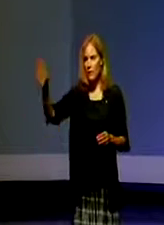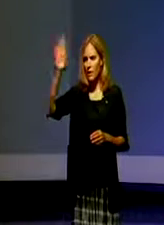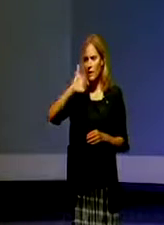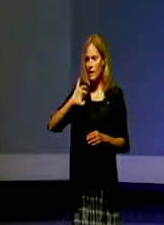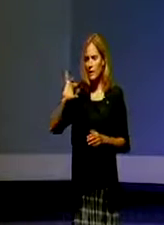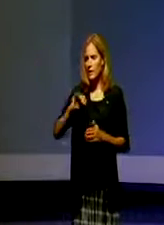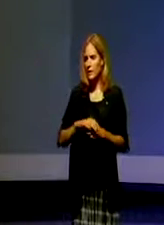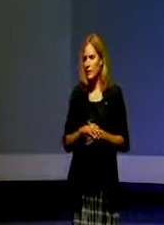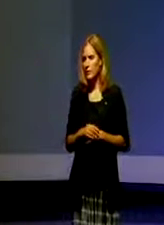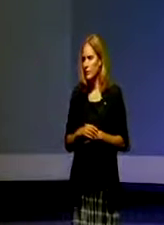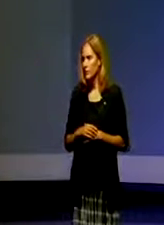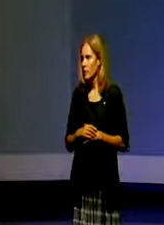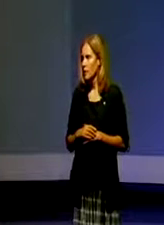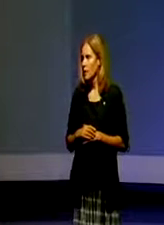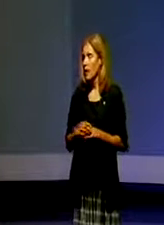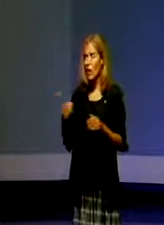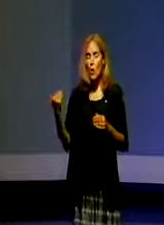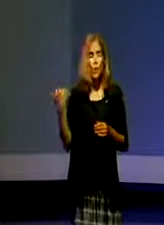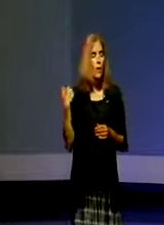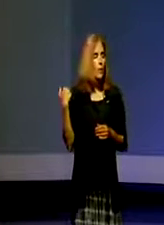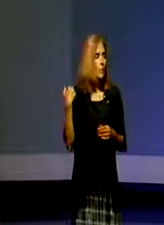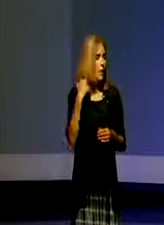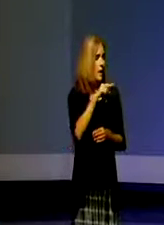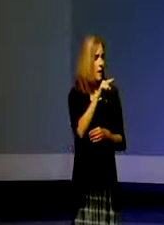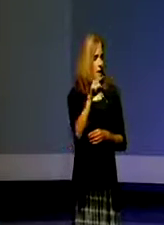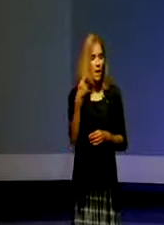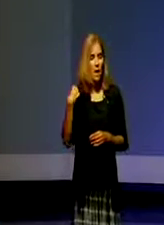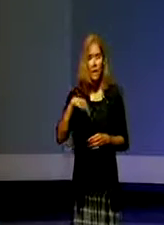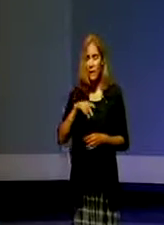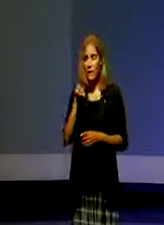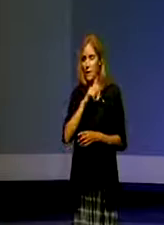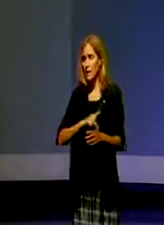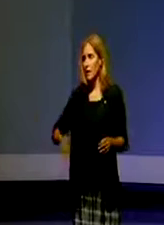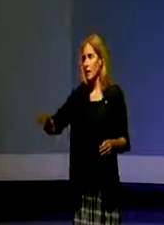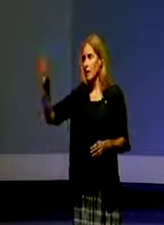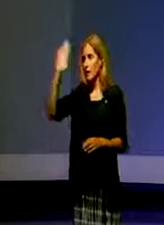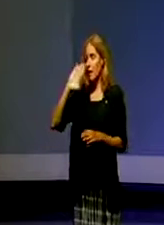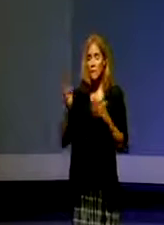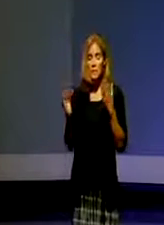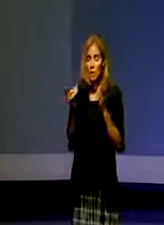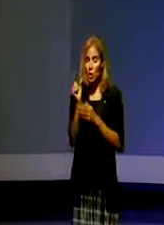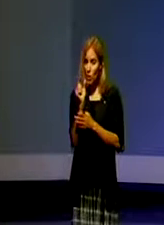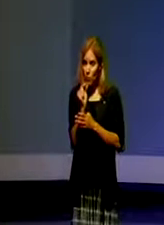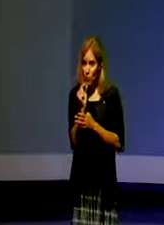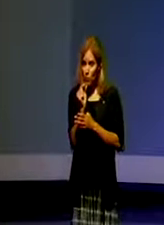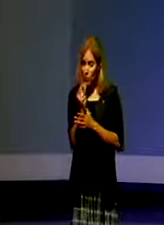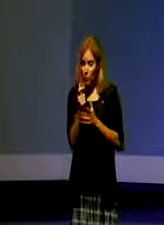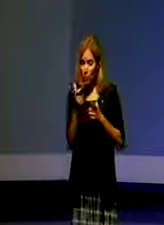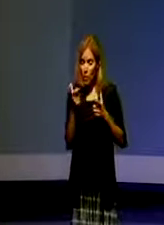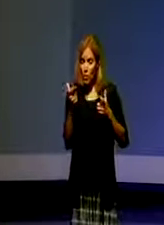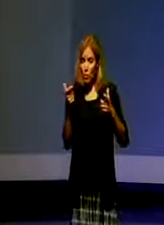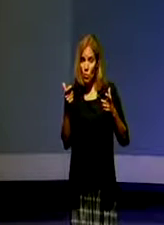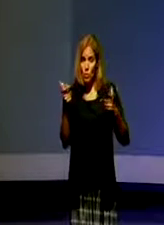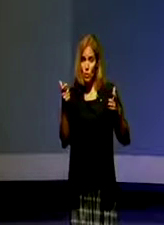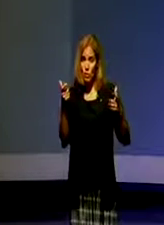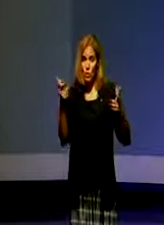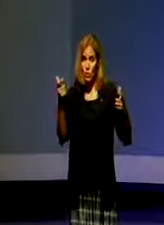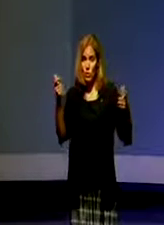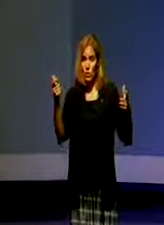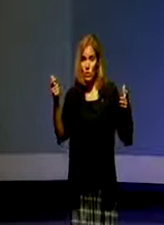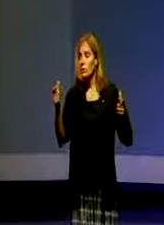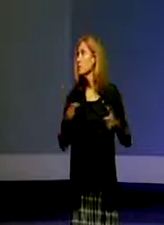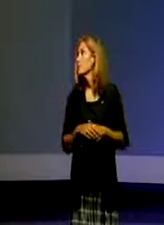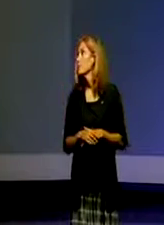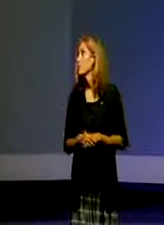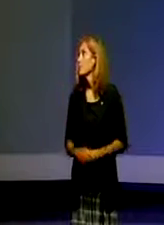like. And he's going to remind us that the kingdom of God may have started small, but it grows and it grows and it grows. Listen